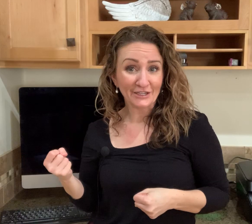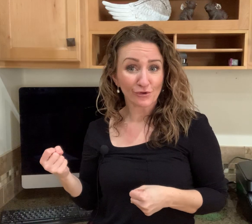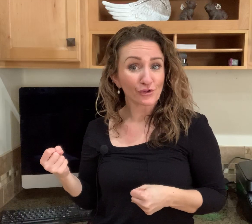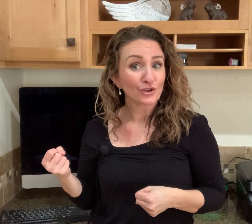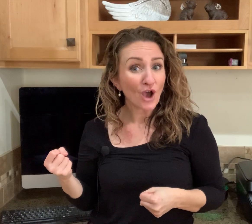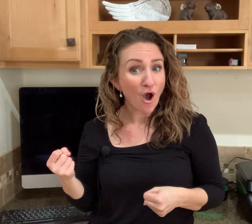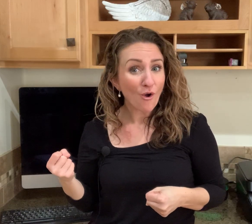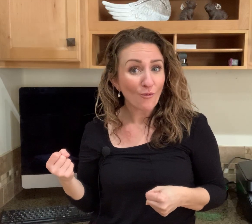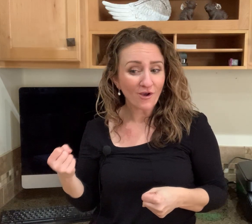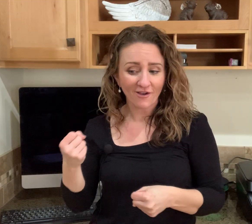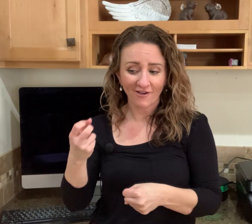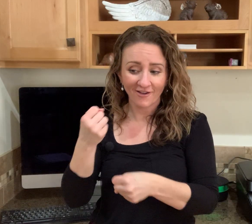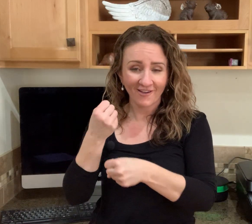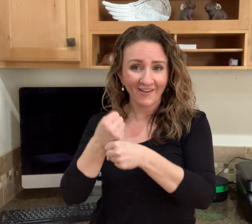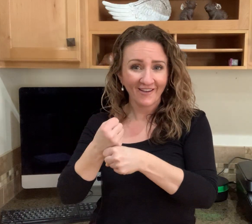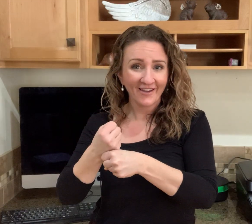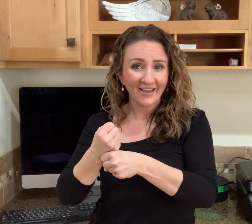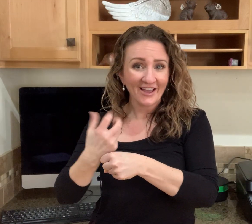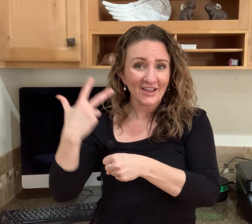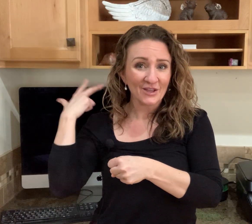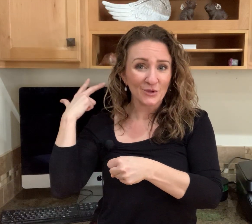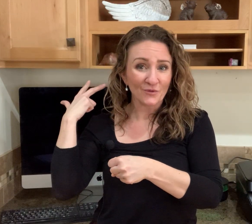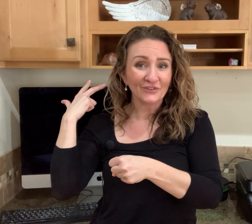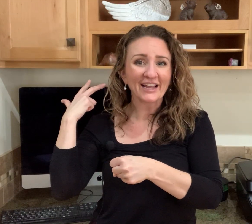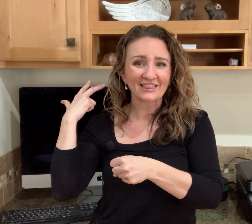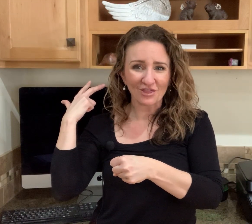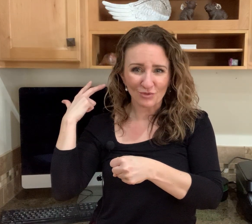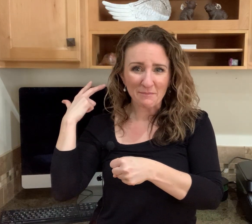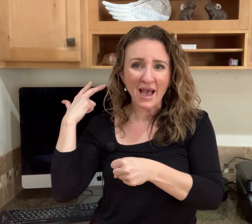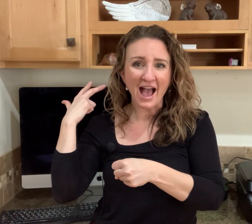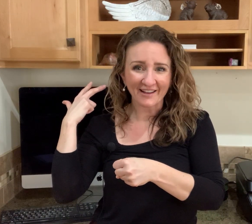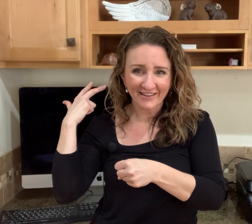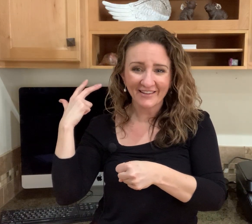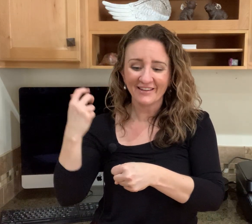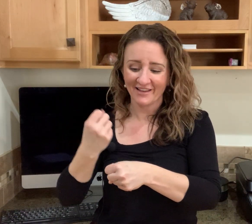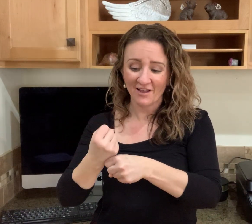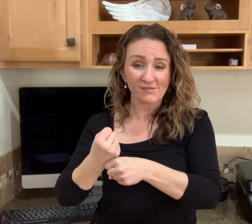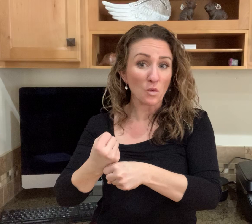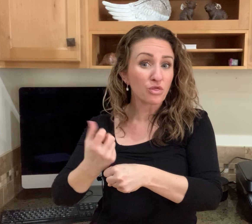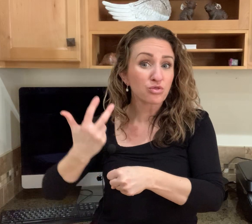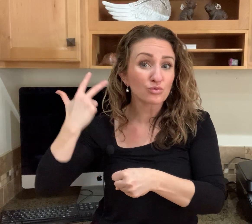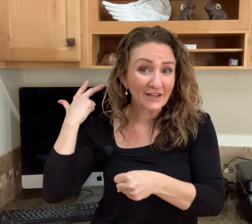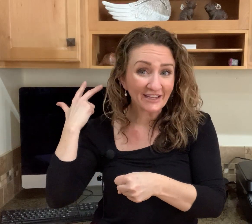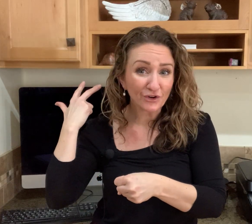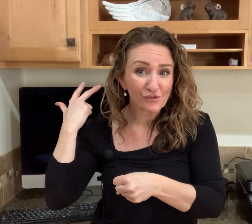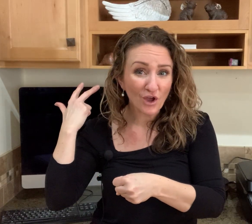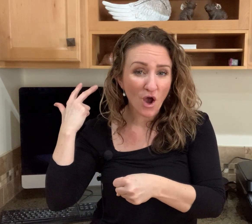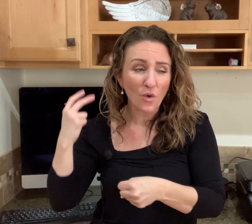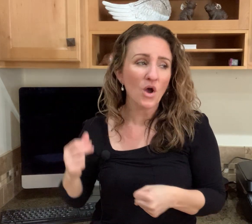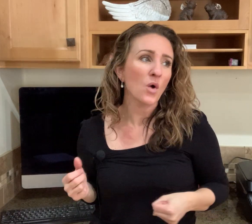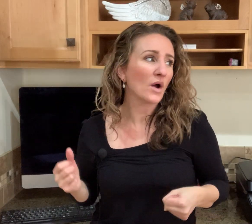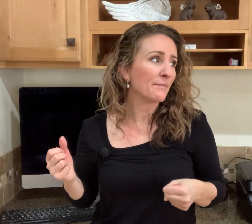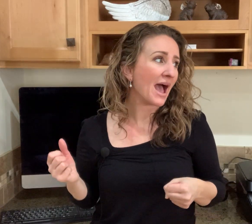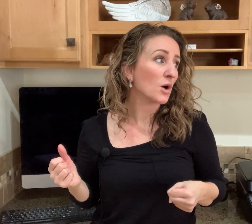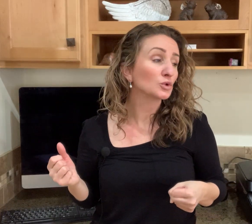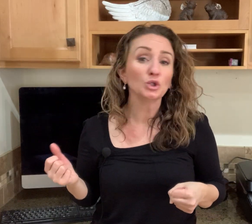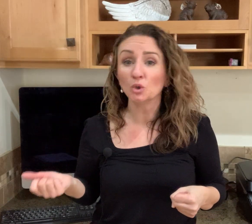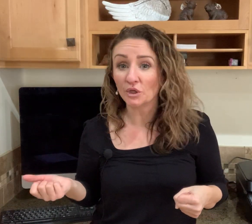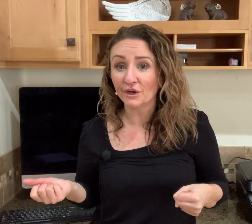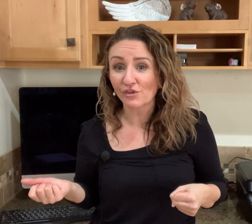years ago, you would flick the 3 back. So 3 years ago, what about 2 years